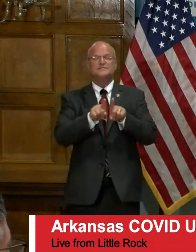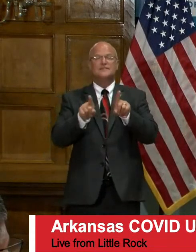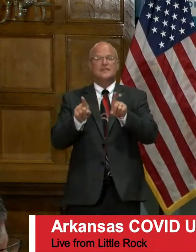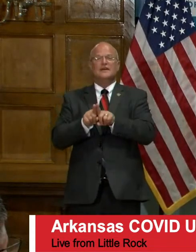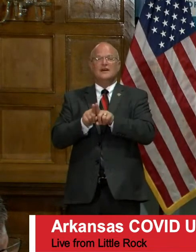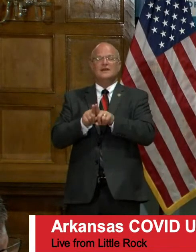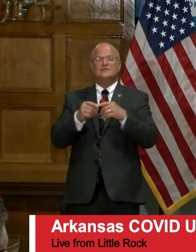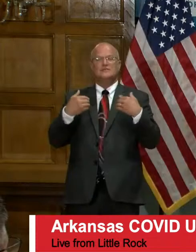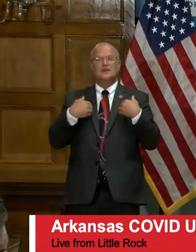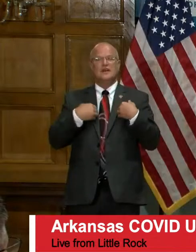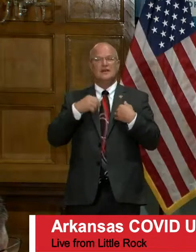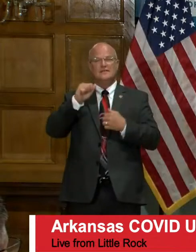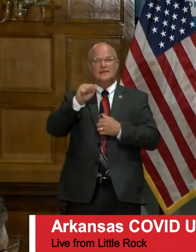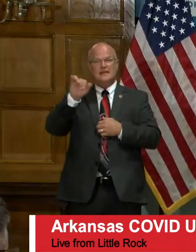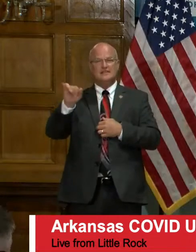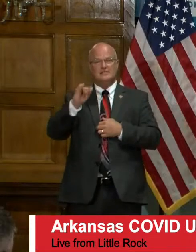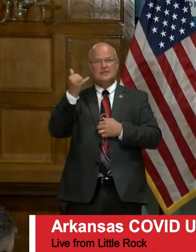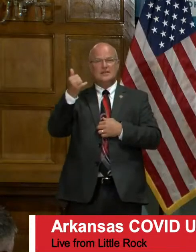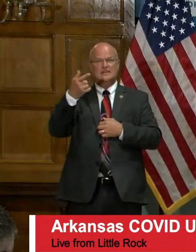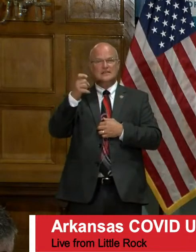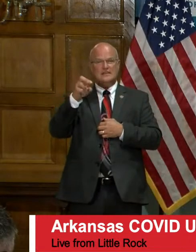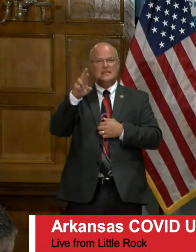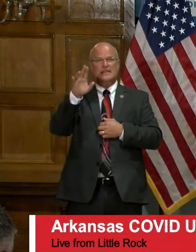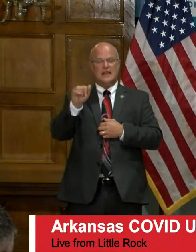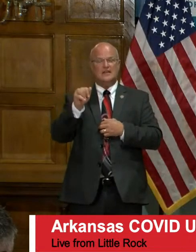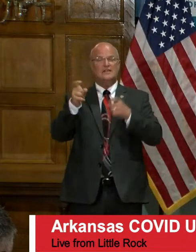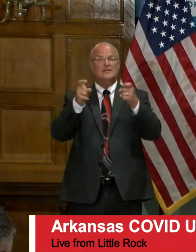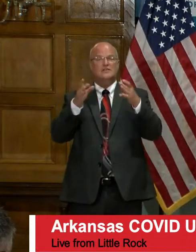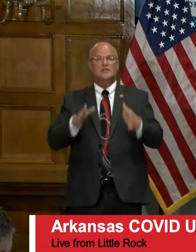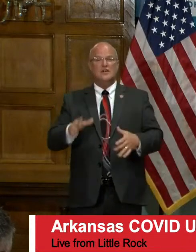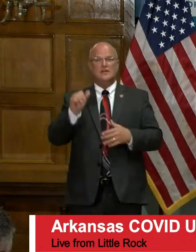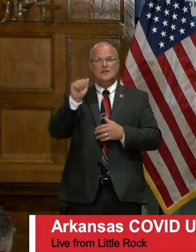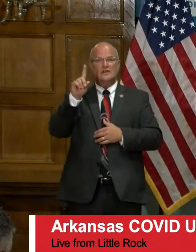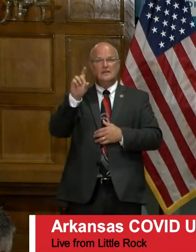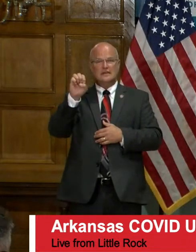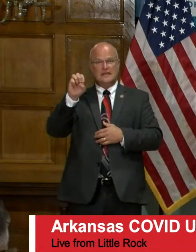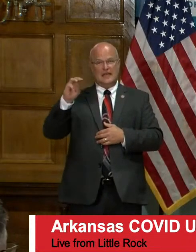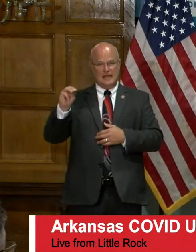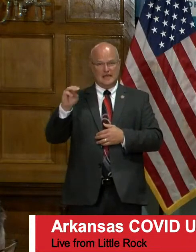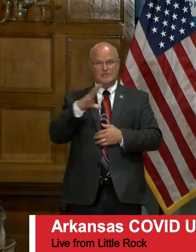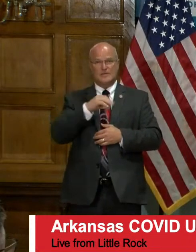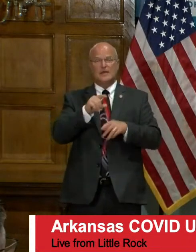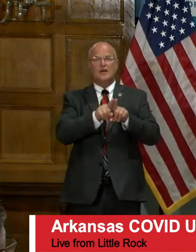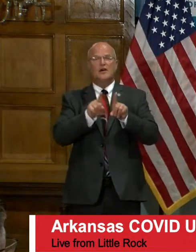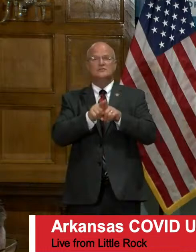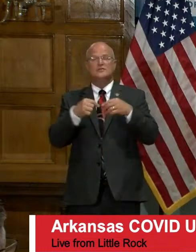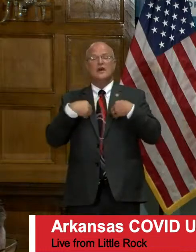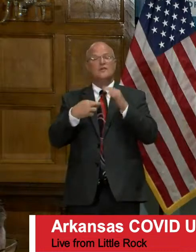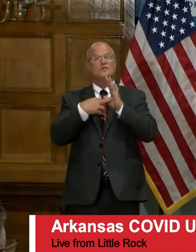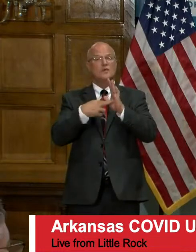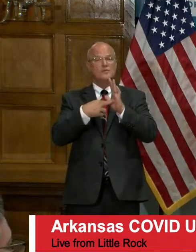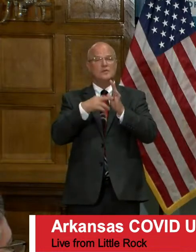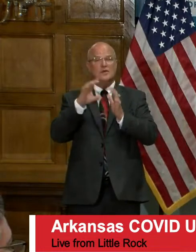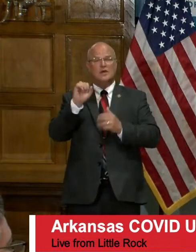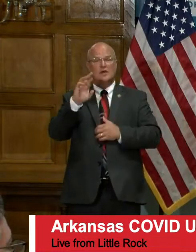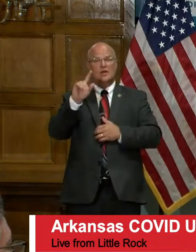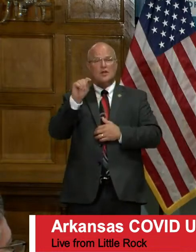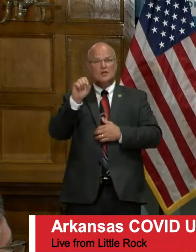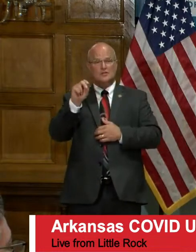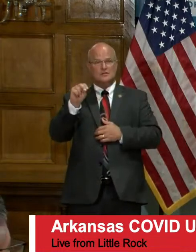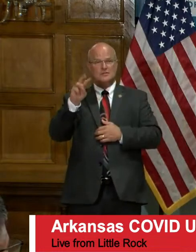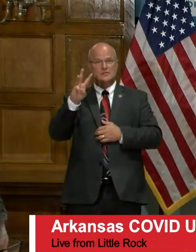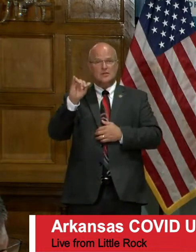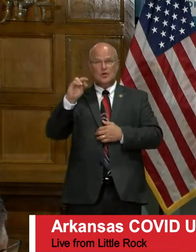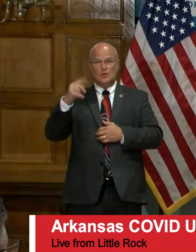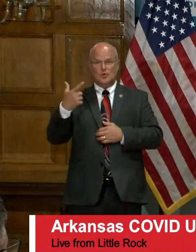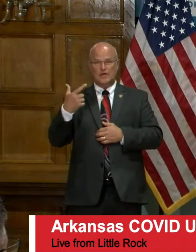also have A.J. Geary, our Director of ADAM, that's here. And then we're joined by Representative Carlton Wing, who